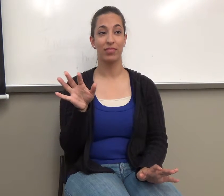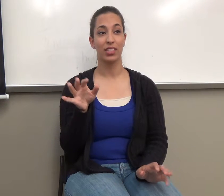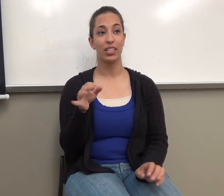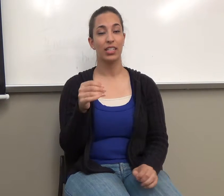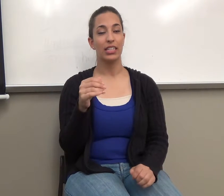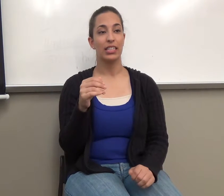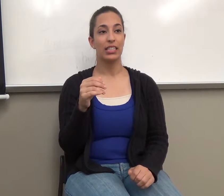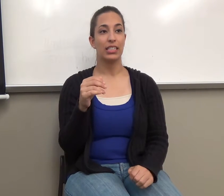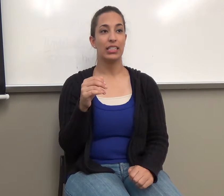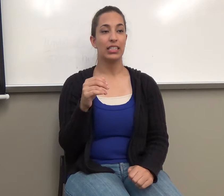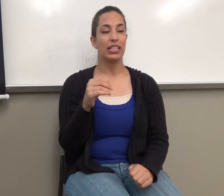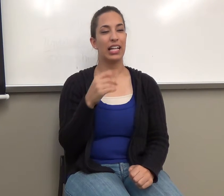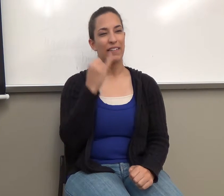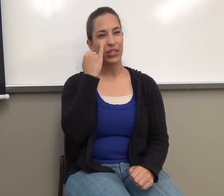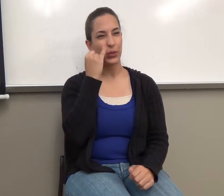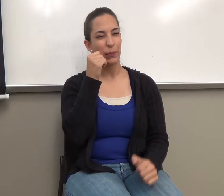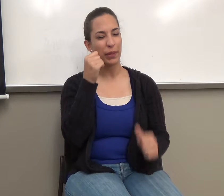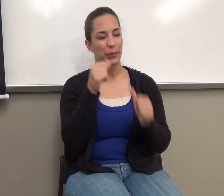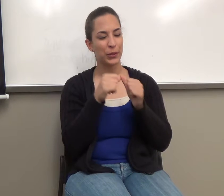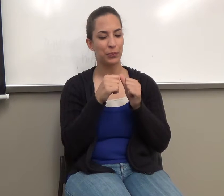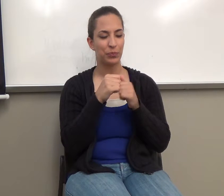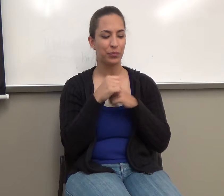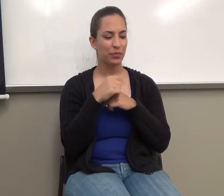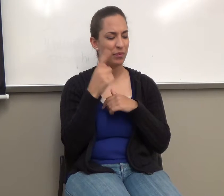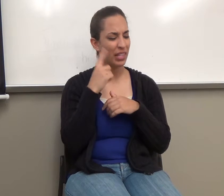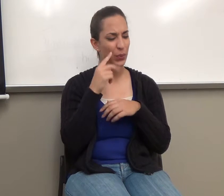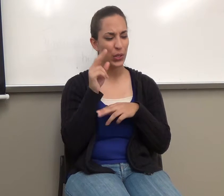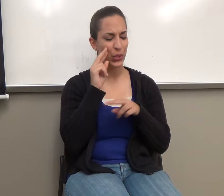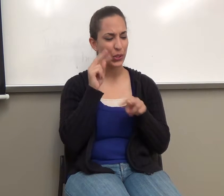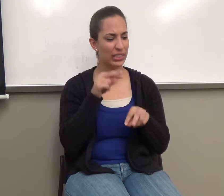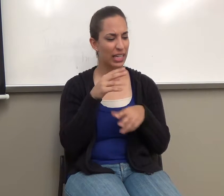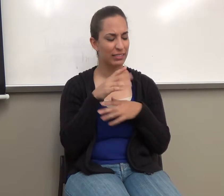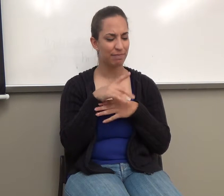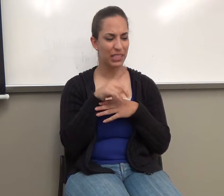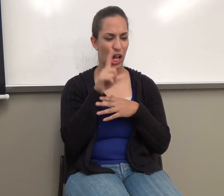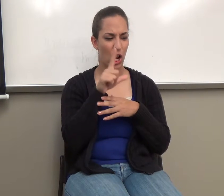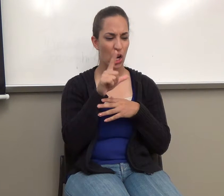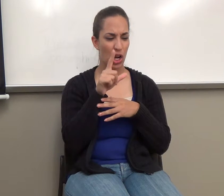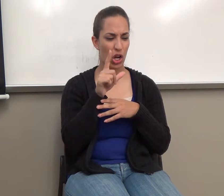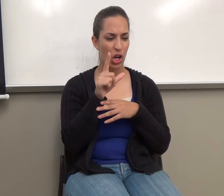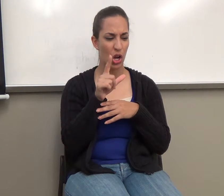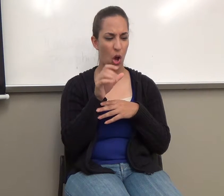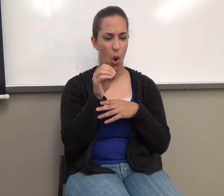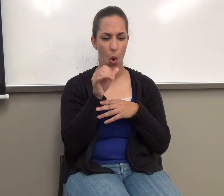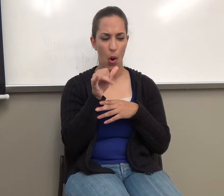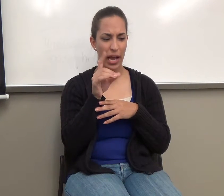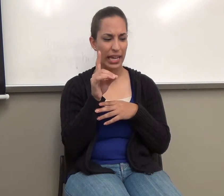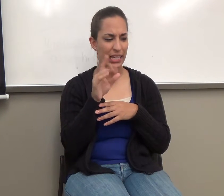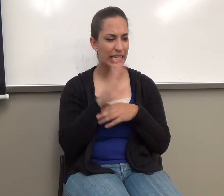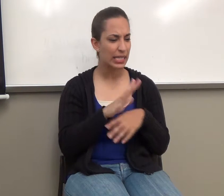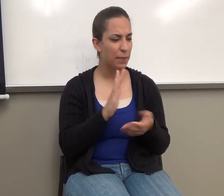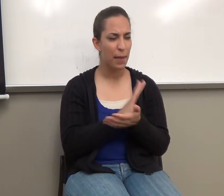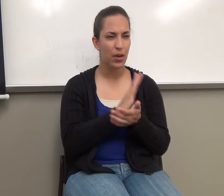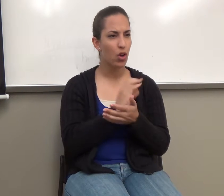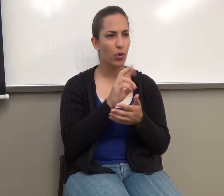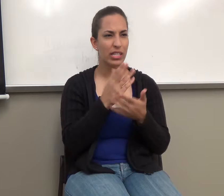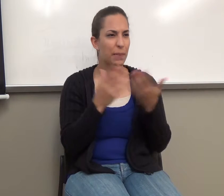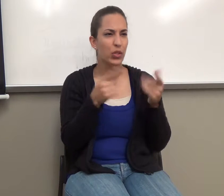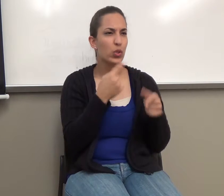if you remember Lloyd, I think we looked at Lloyd's paper, or you told us your topic, you were going to write about firing a certain kind